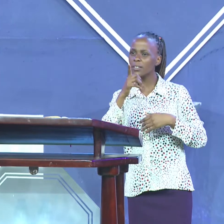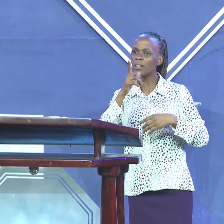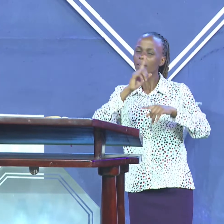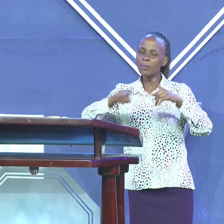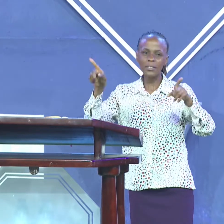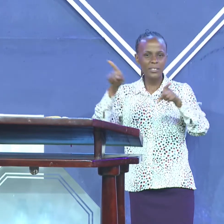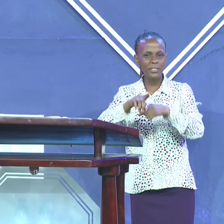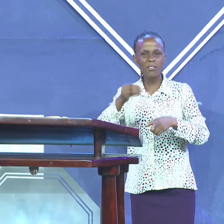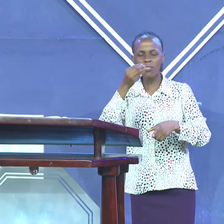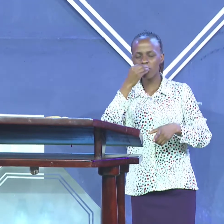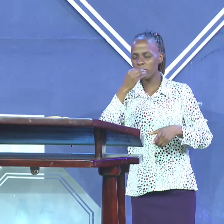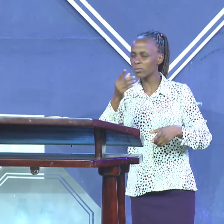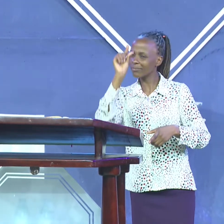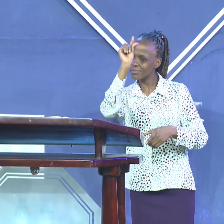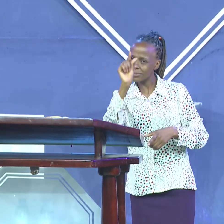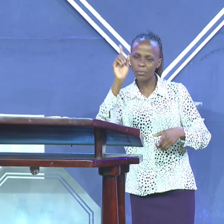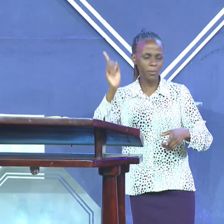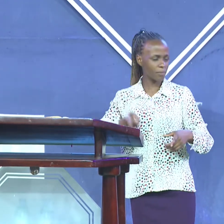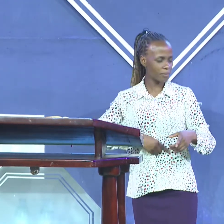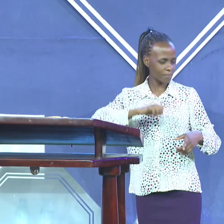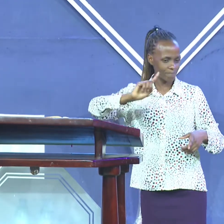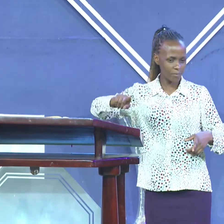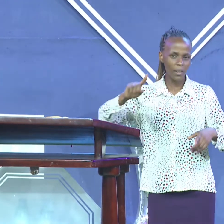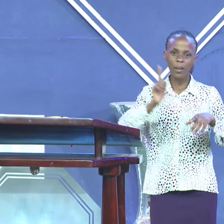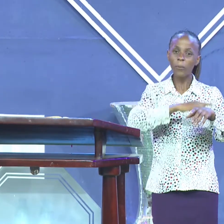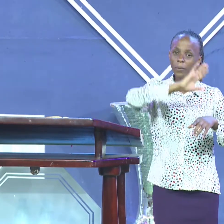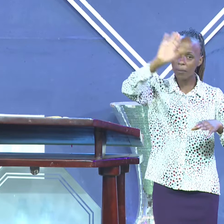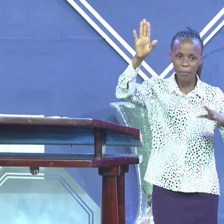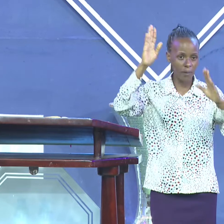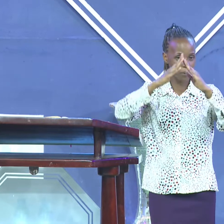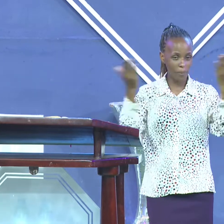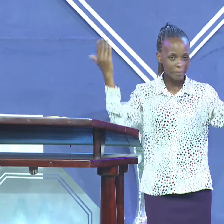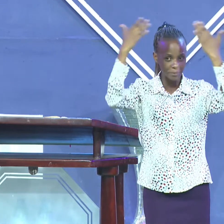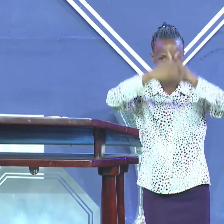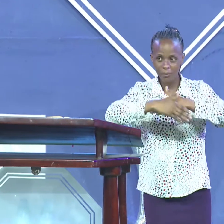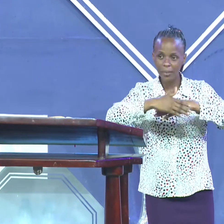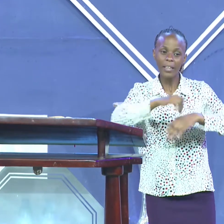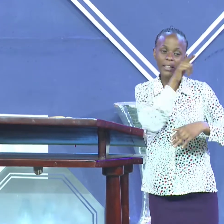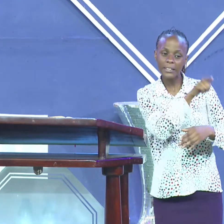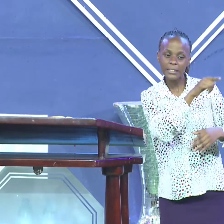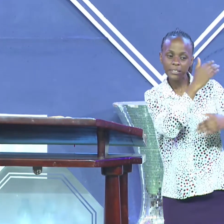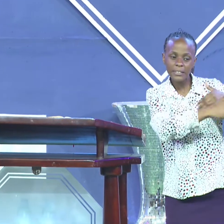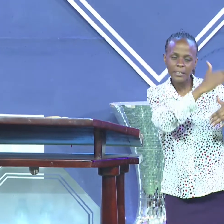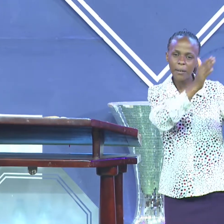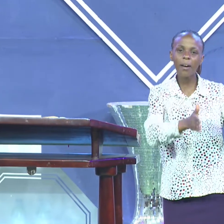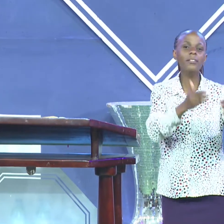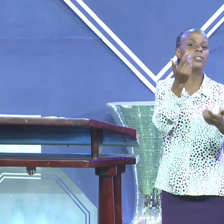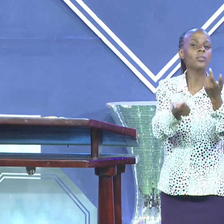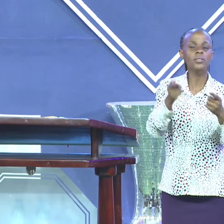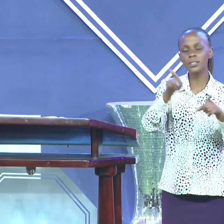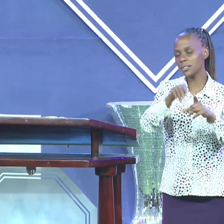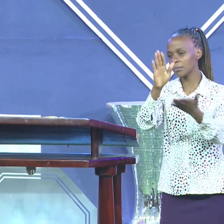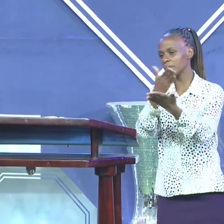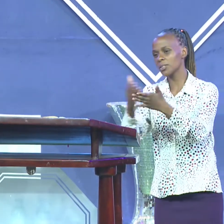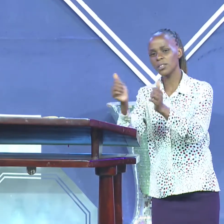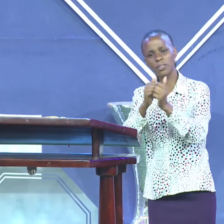They would give me little food and you don't get satisfied. And when you return home in the night, and these people prepare their